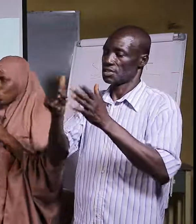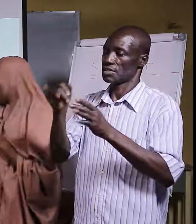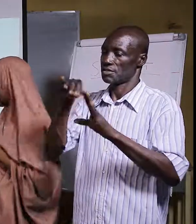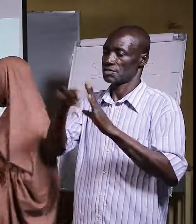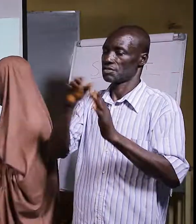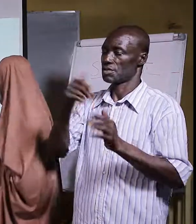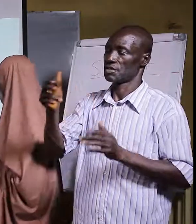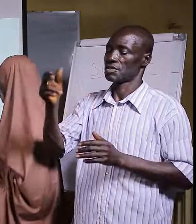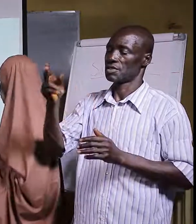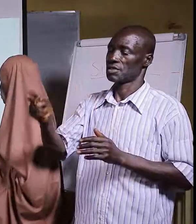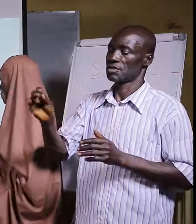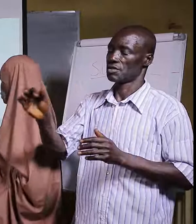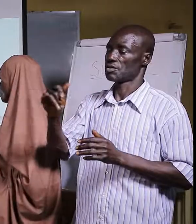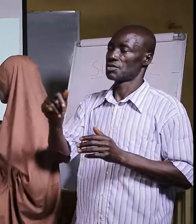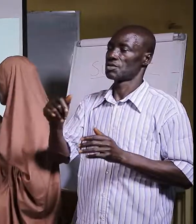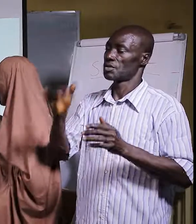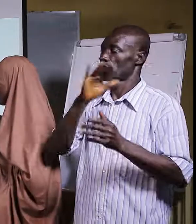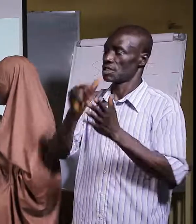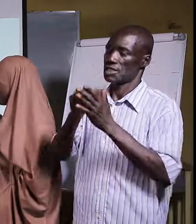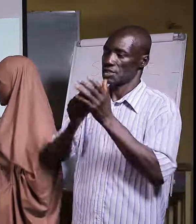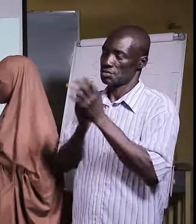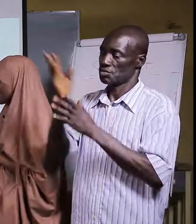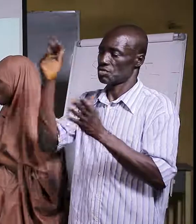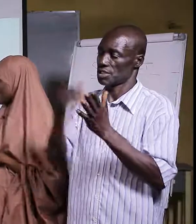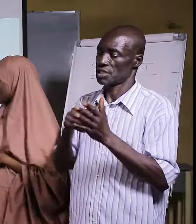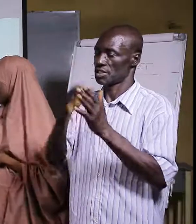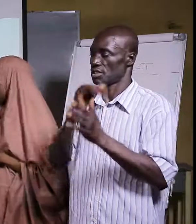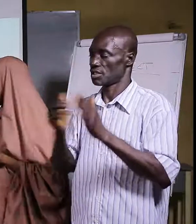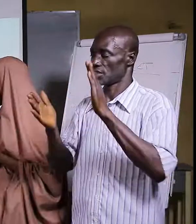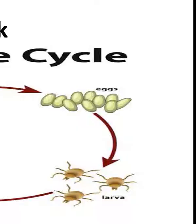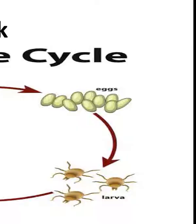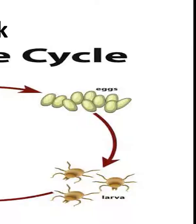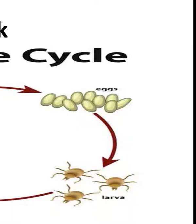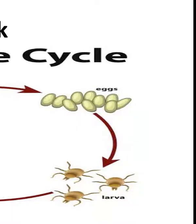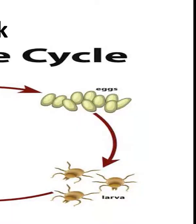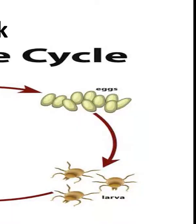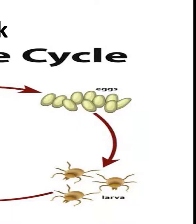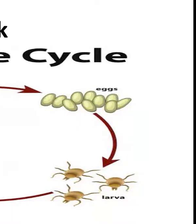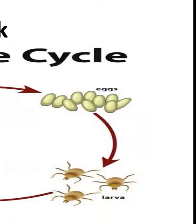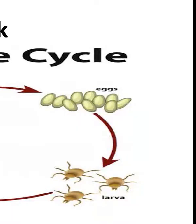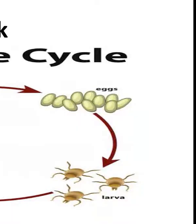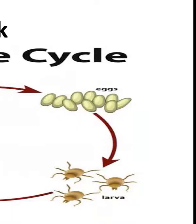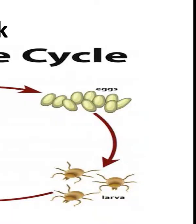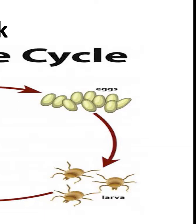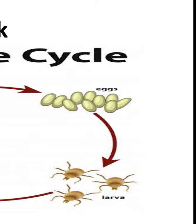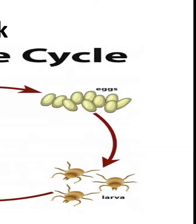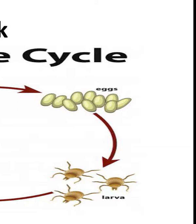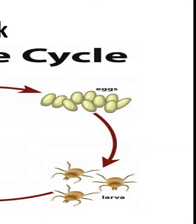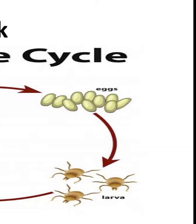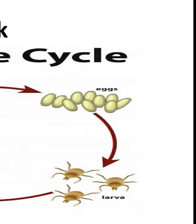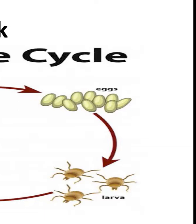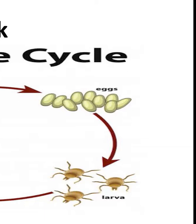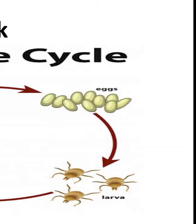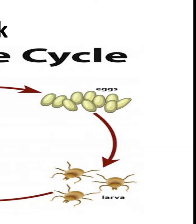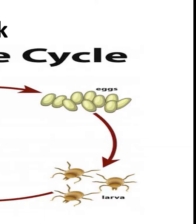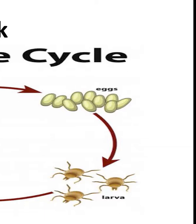horse, whereby it's going to what? It will grow again and become nymph. The larva has 6 legs. Well, in the